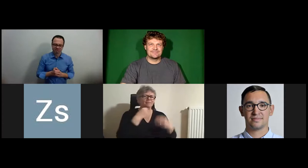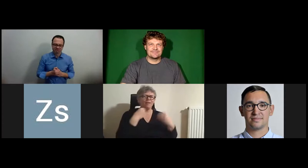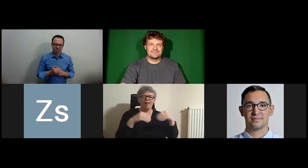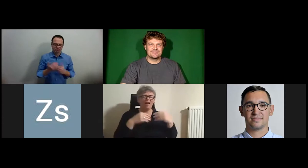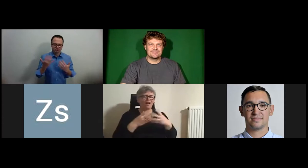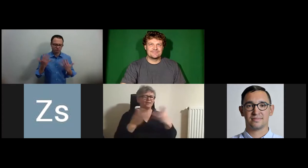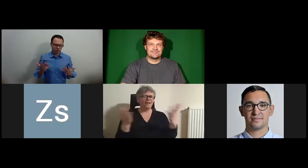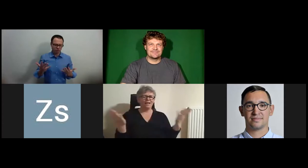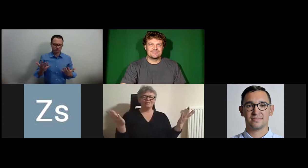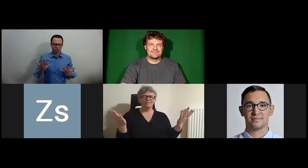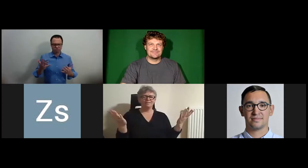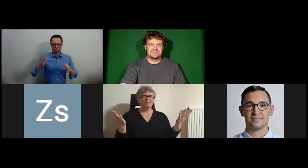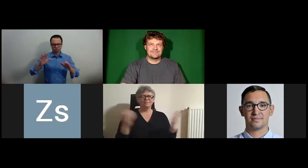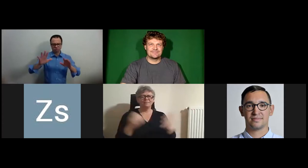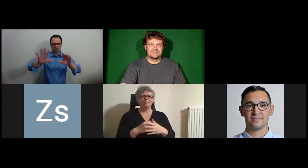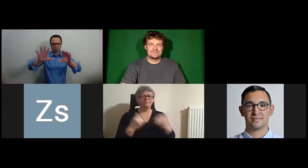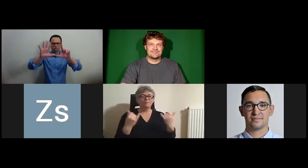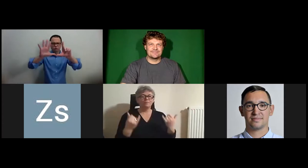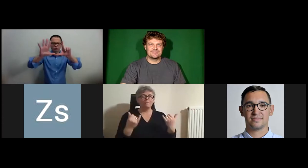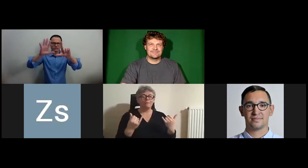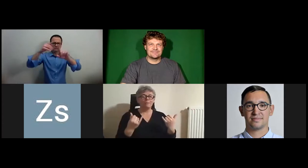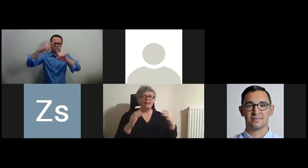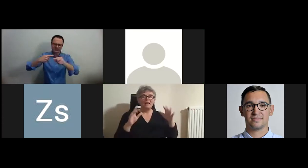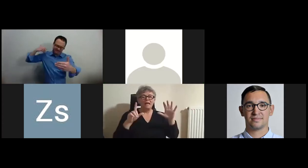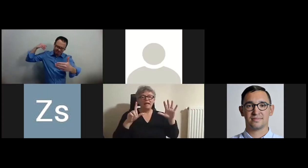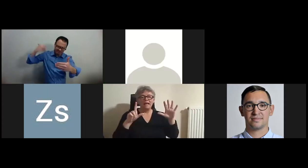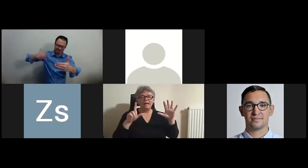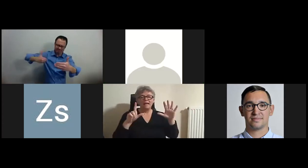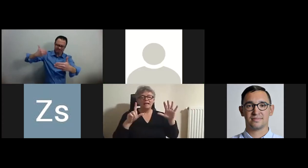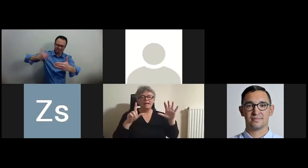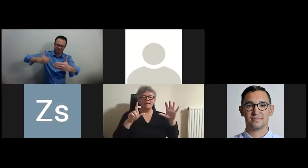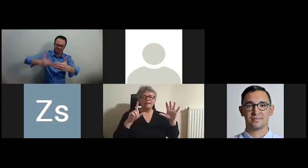Now, what a beautiful life story that was.